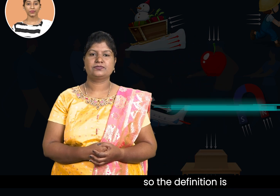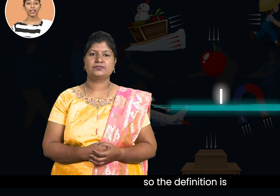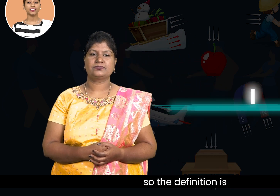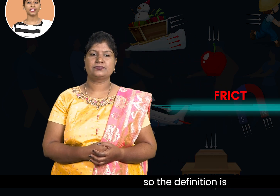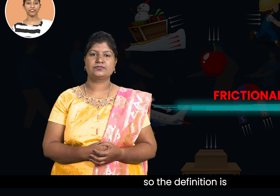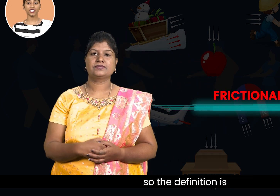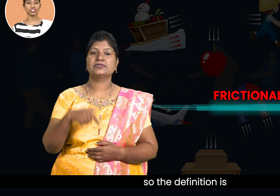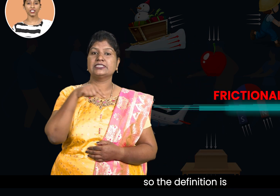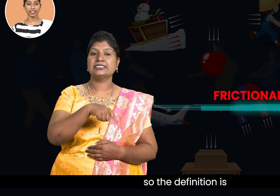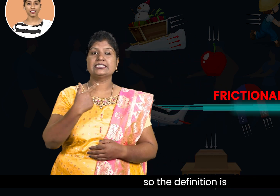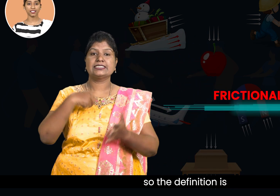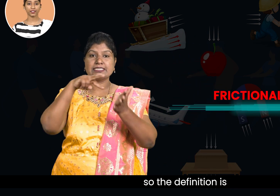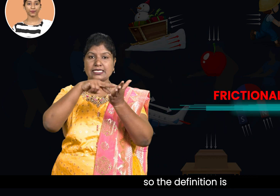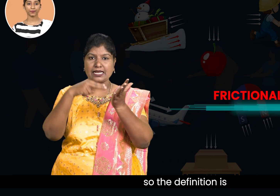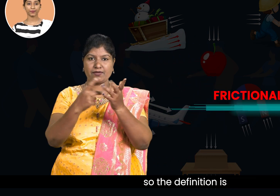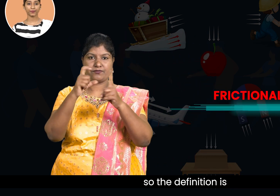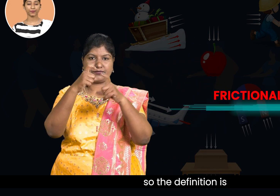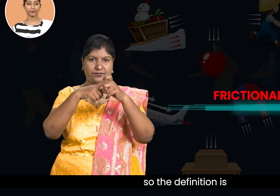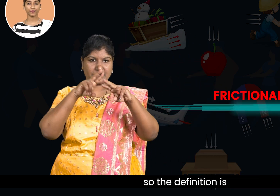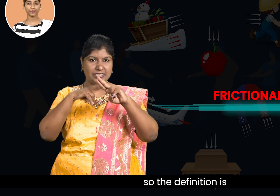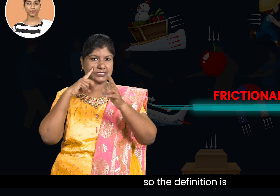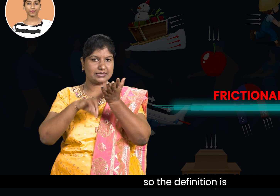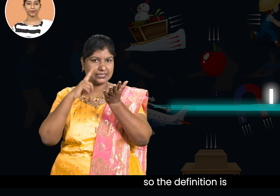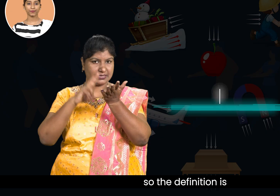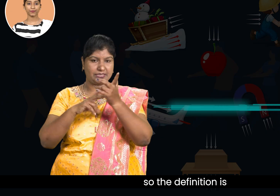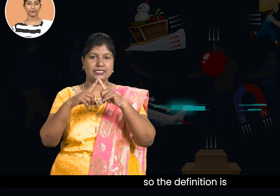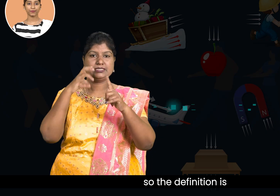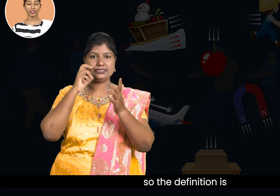So, the definition is: